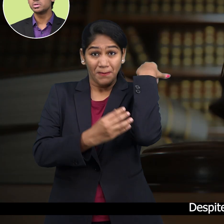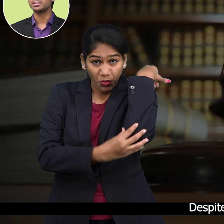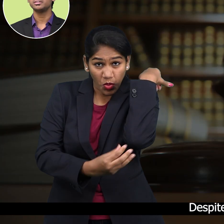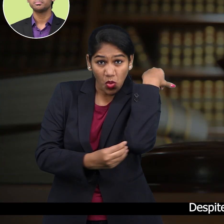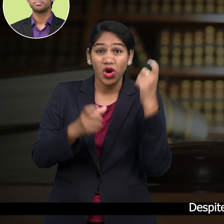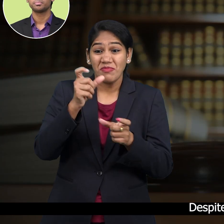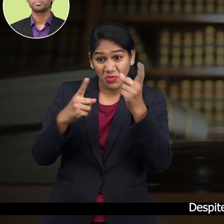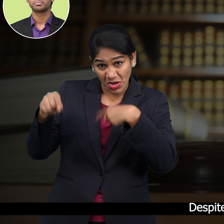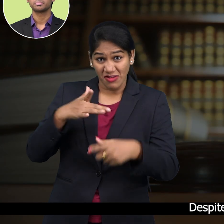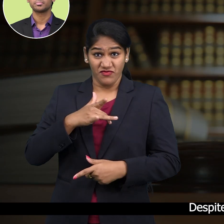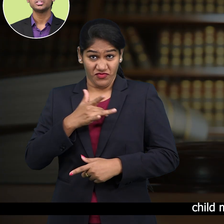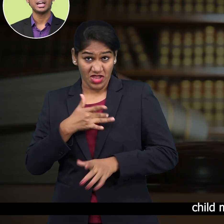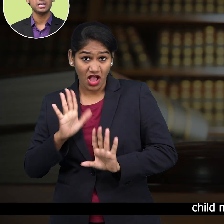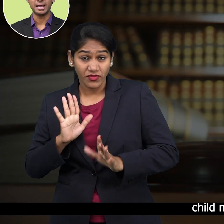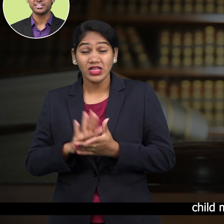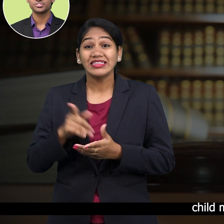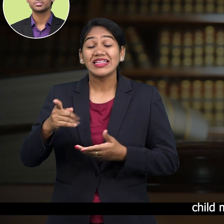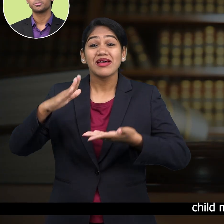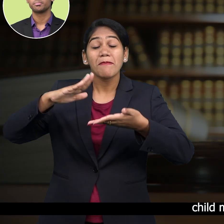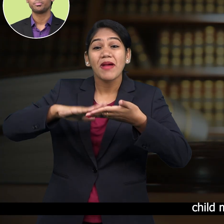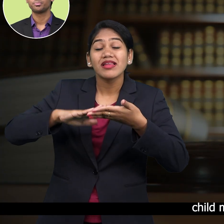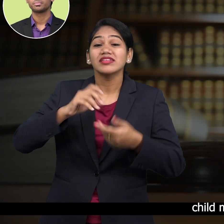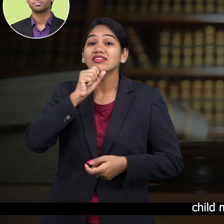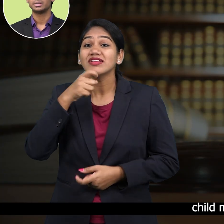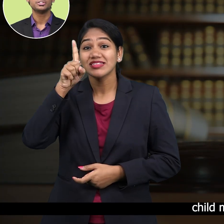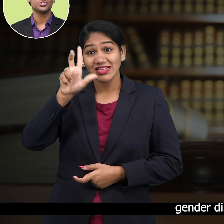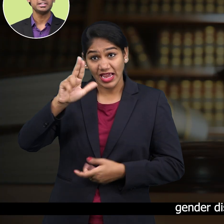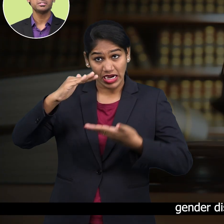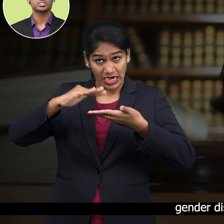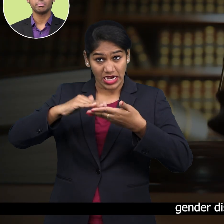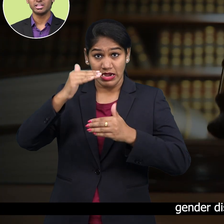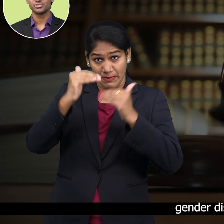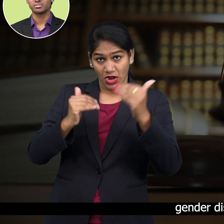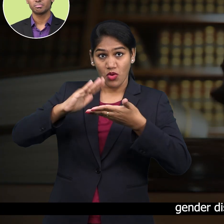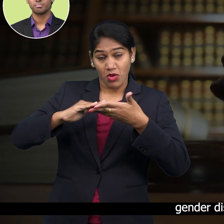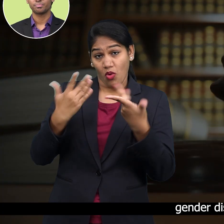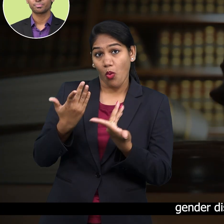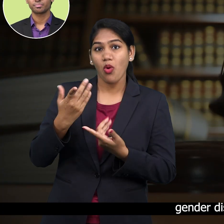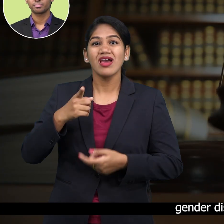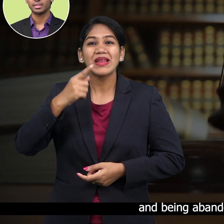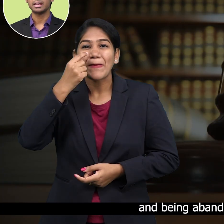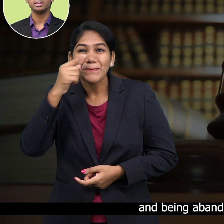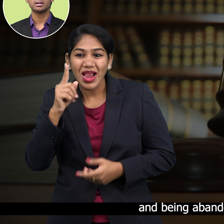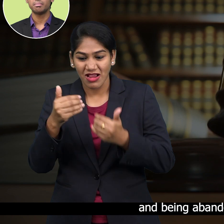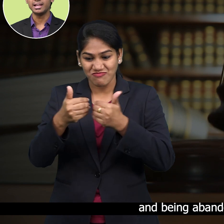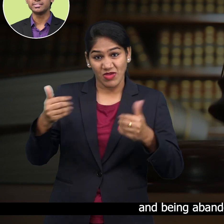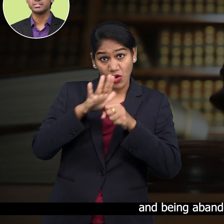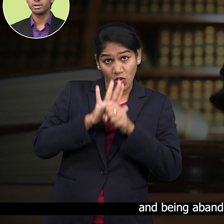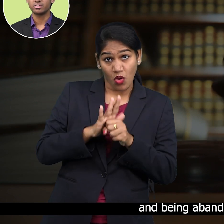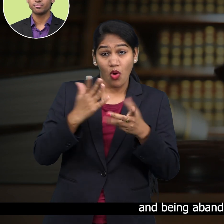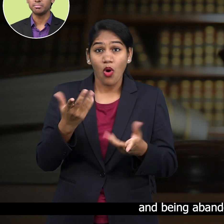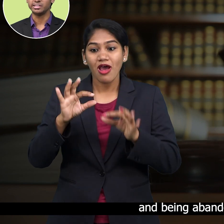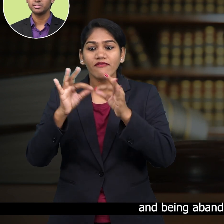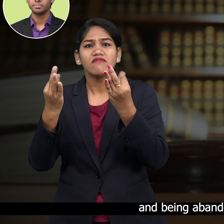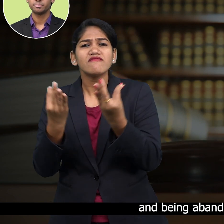Despite poverty, child marriage, gender discrimination, and being abandoned